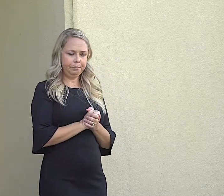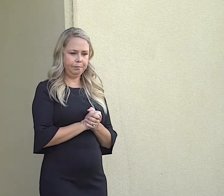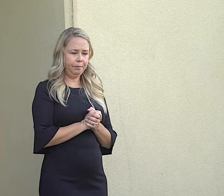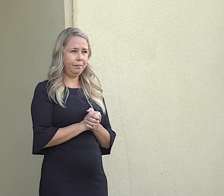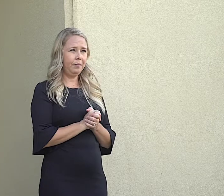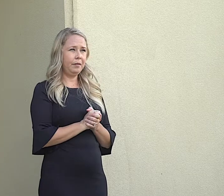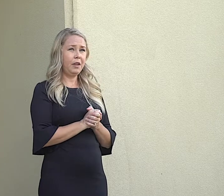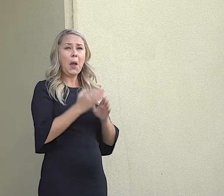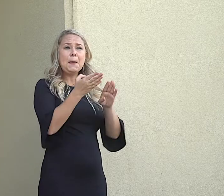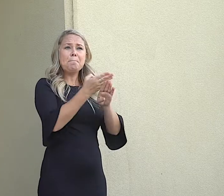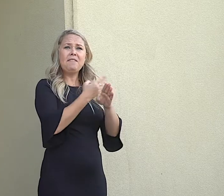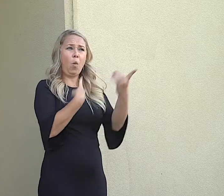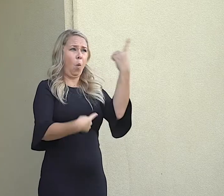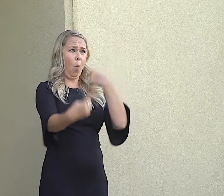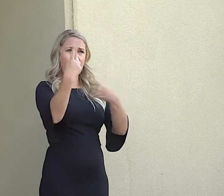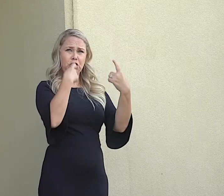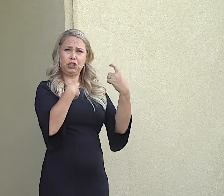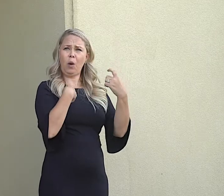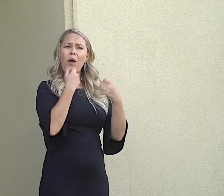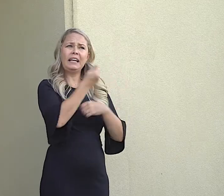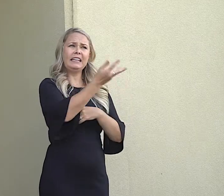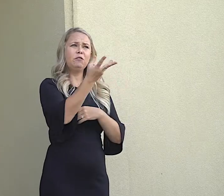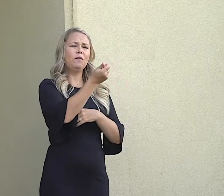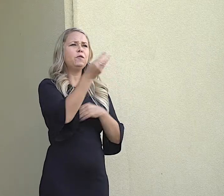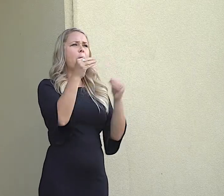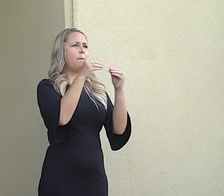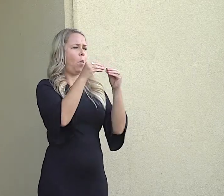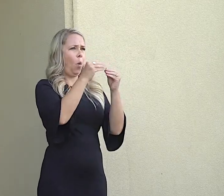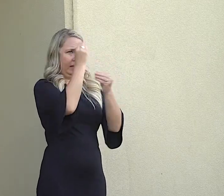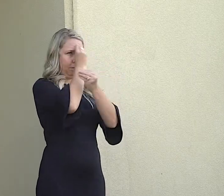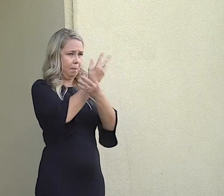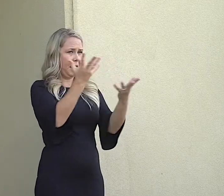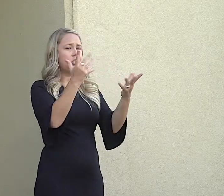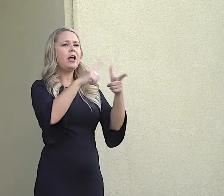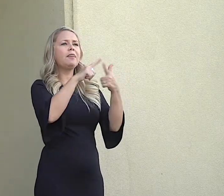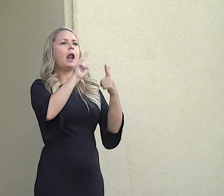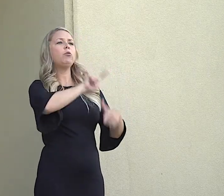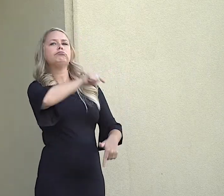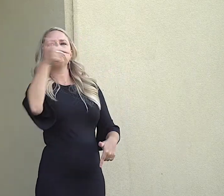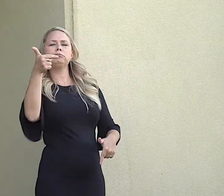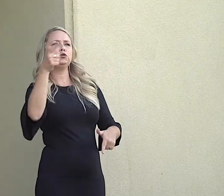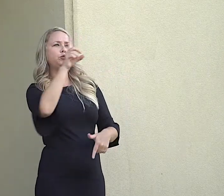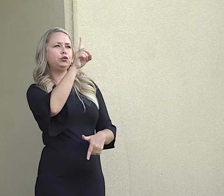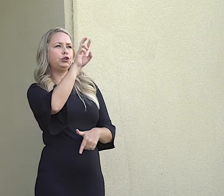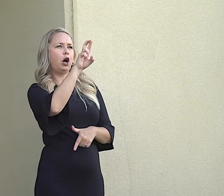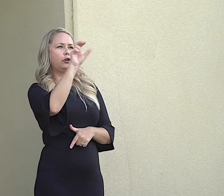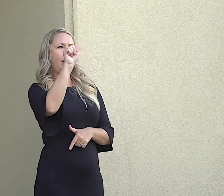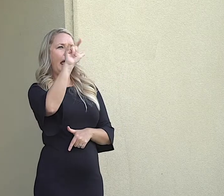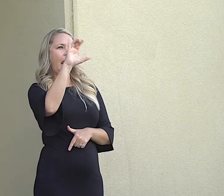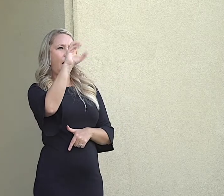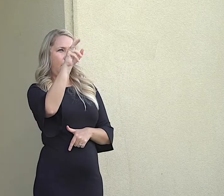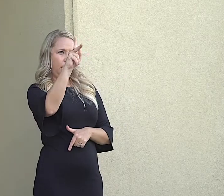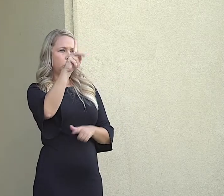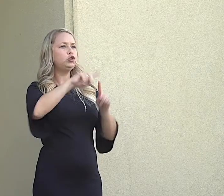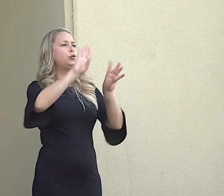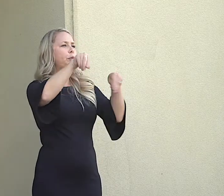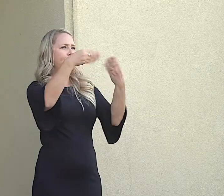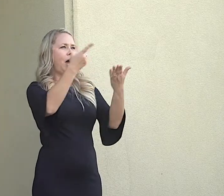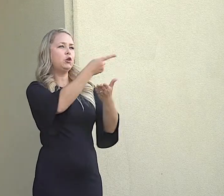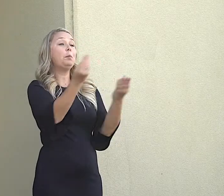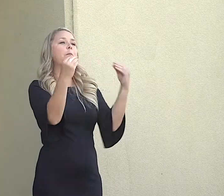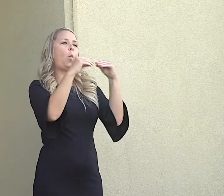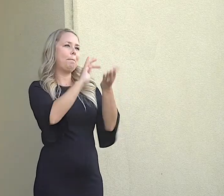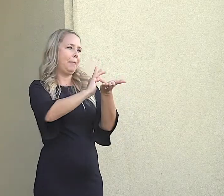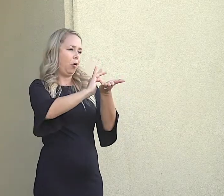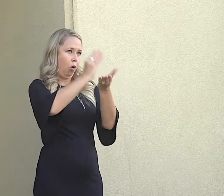Before taking any questions, I do want to just give you a couple more pieces of information, and then I'm also going to turn it over to Dr. Allicott to provide you some more